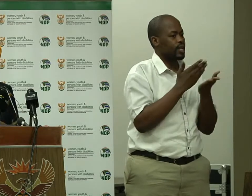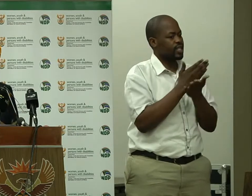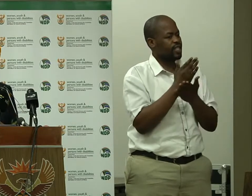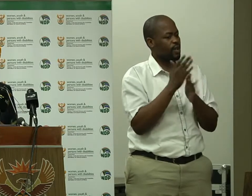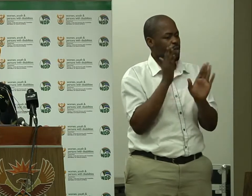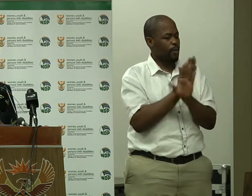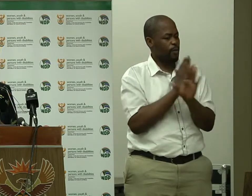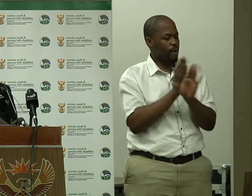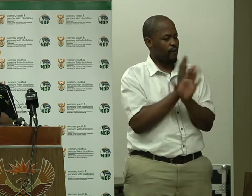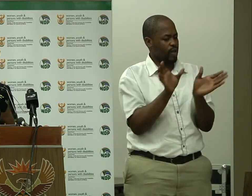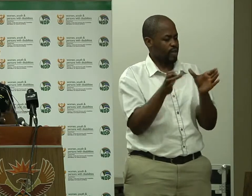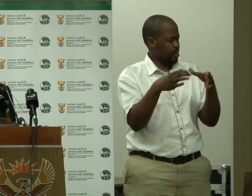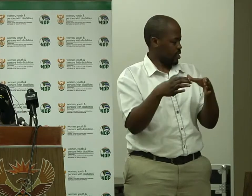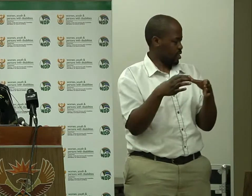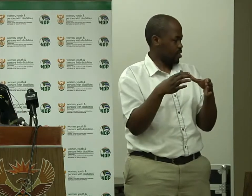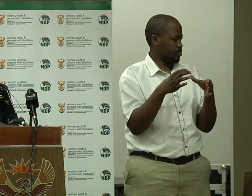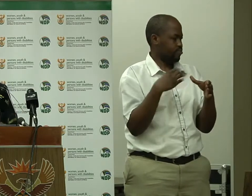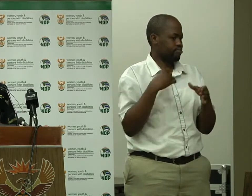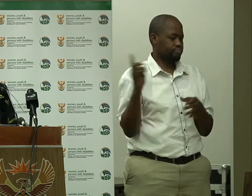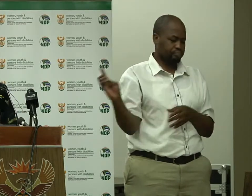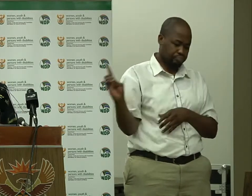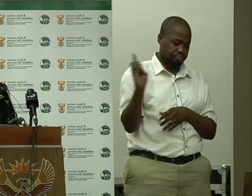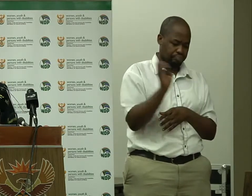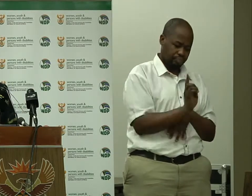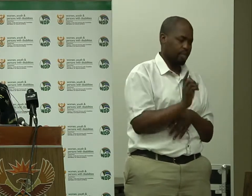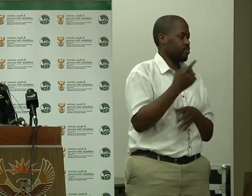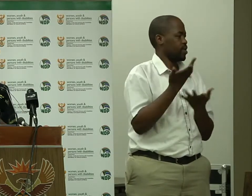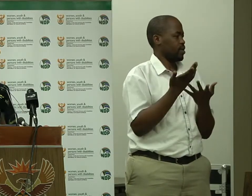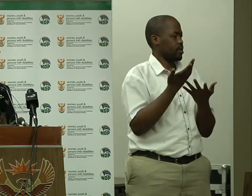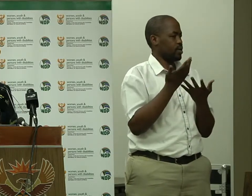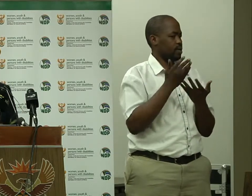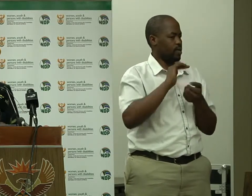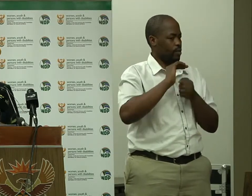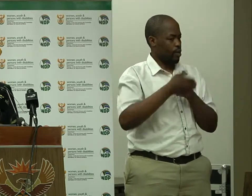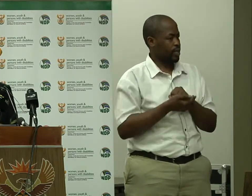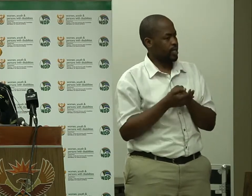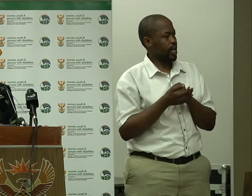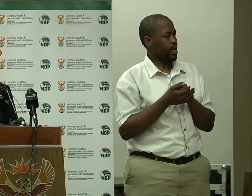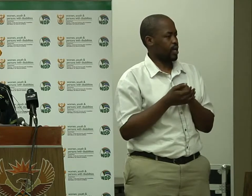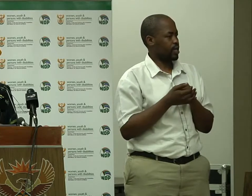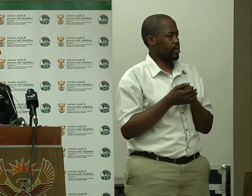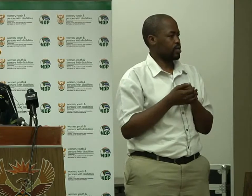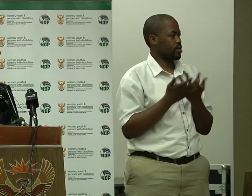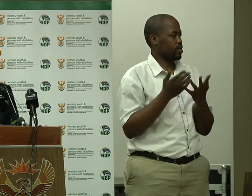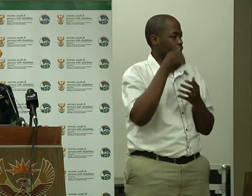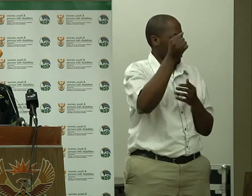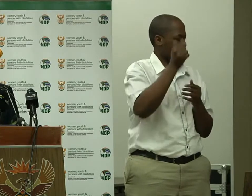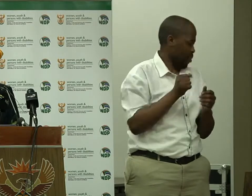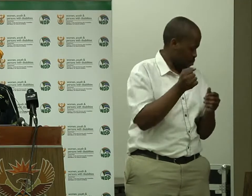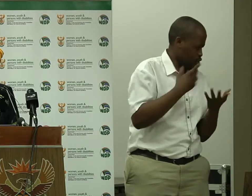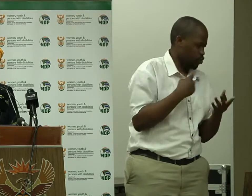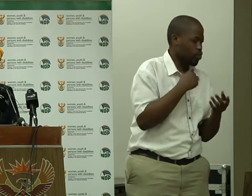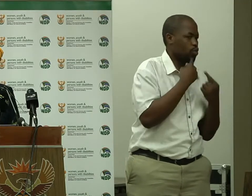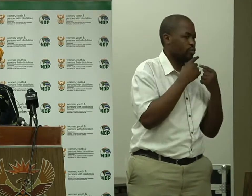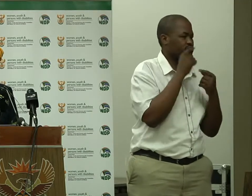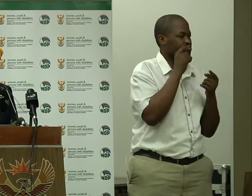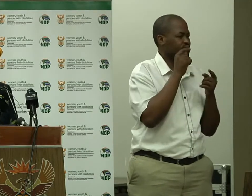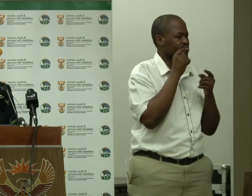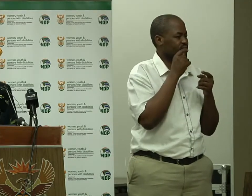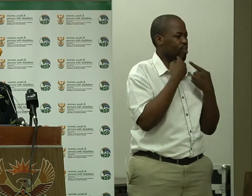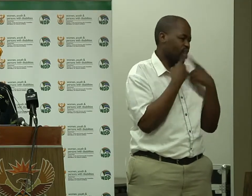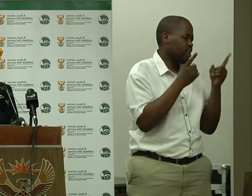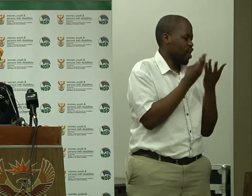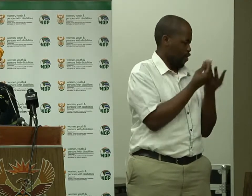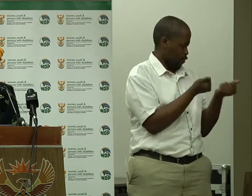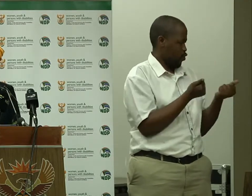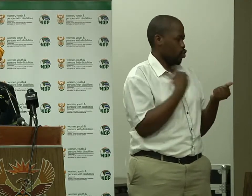private sectors. They come forward, Procter and Gamble, to name a few, to bring relief to